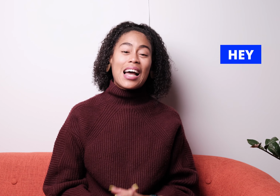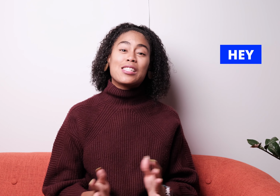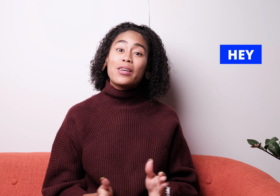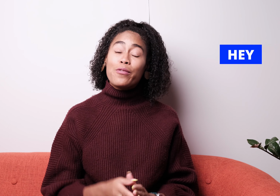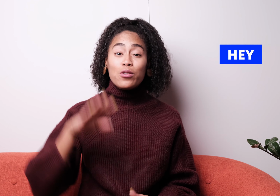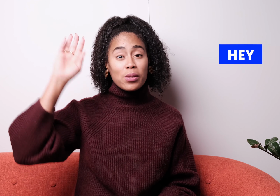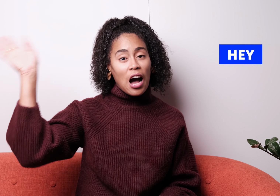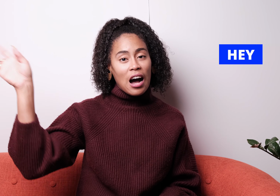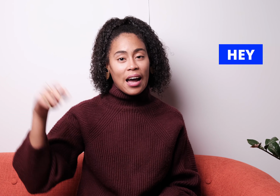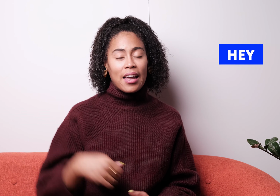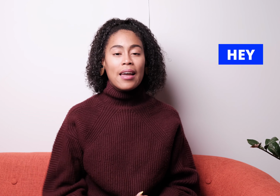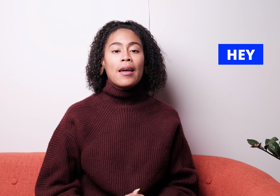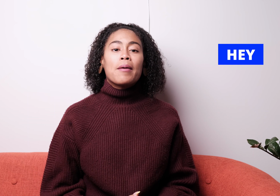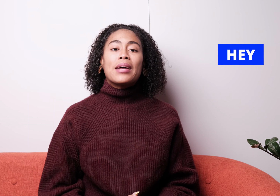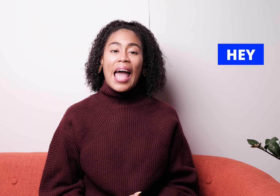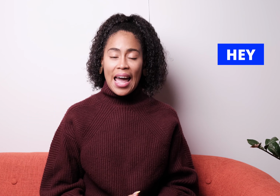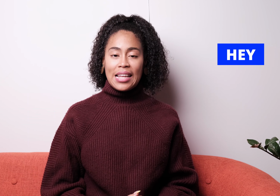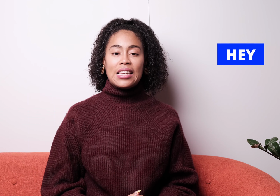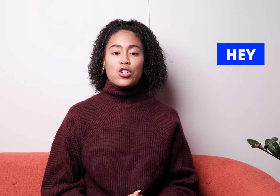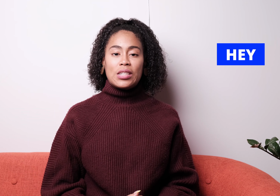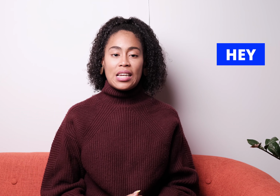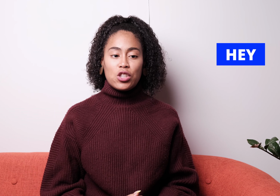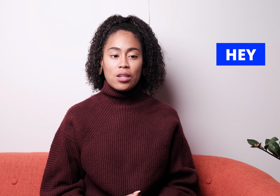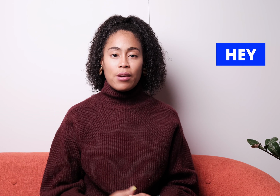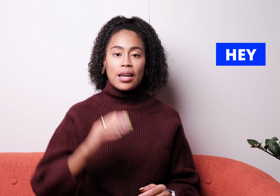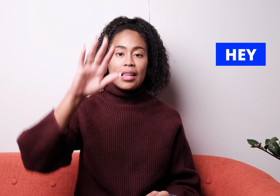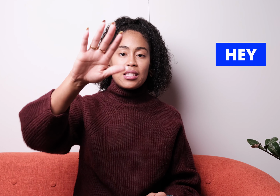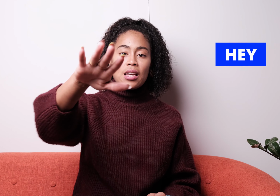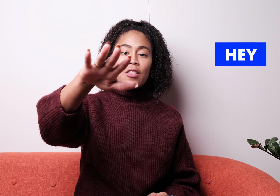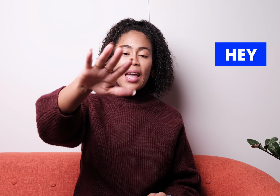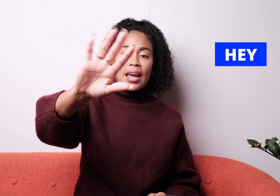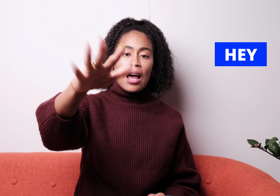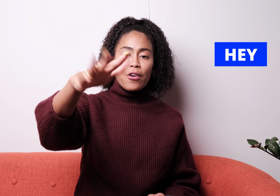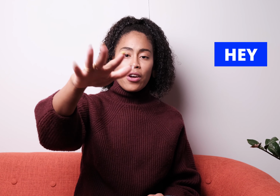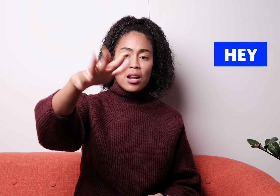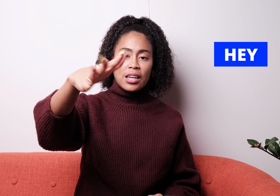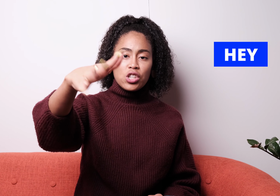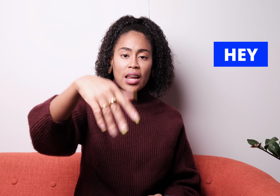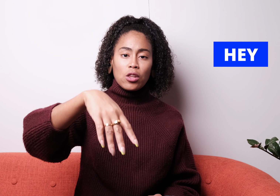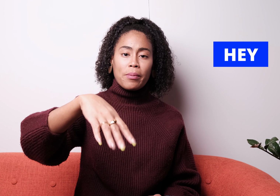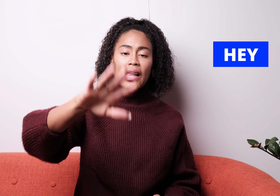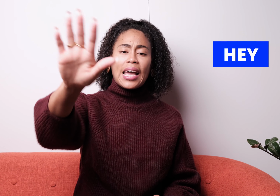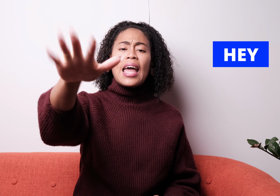to be confused with hi, but hey to get your attention, right? And that's the hand out and you're kind of like shaking a little bit like,